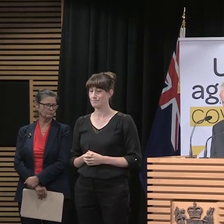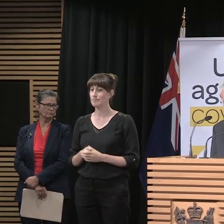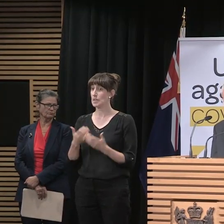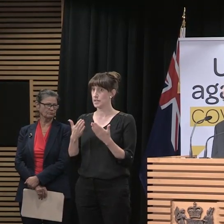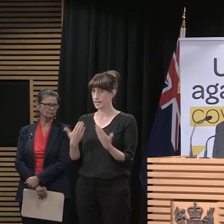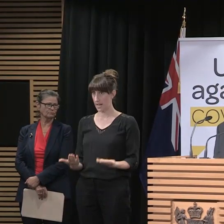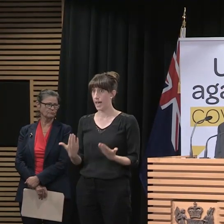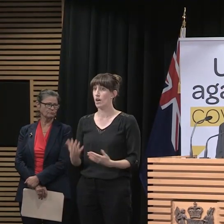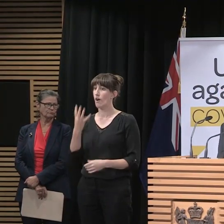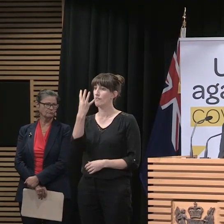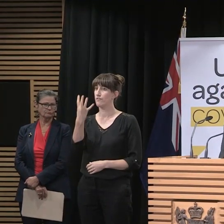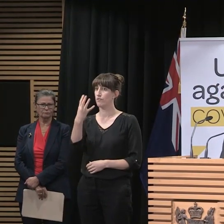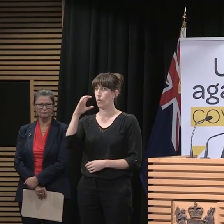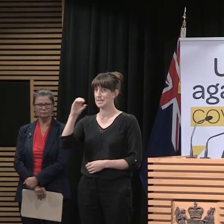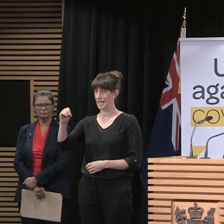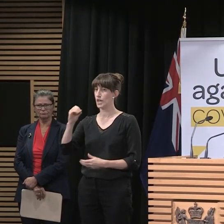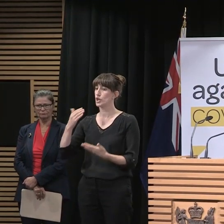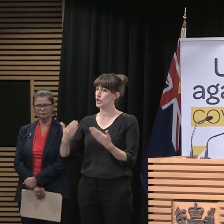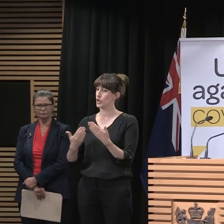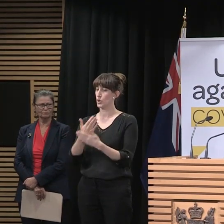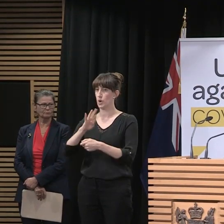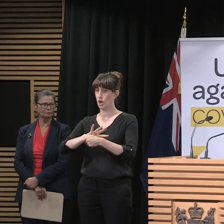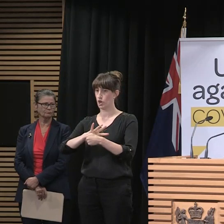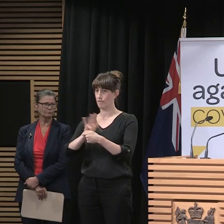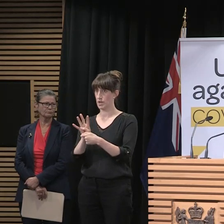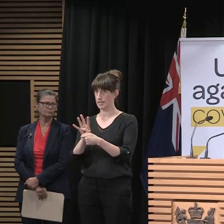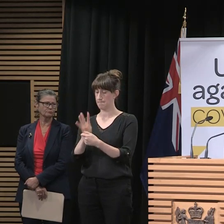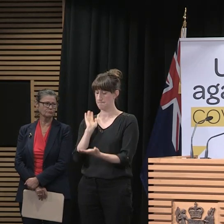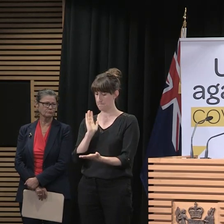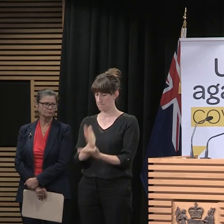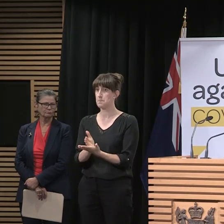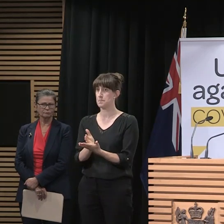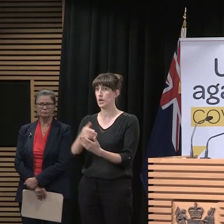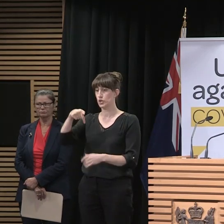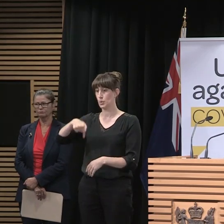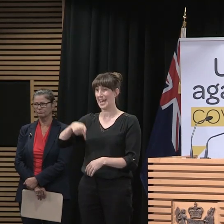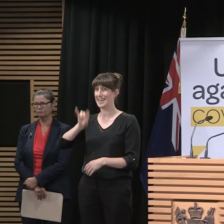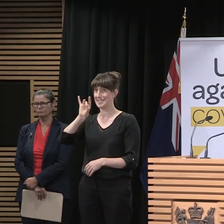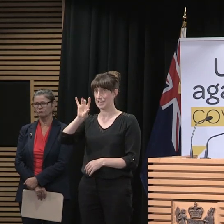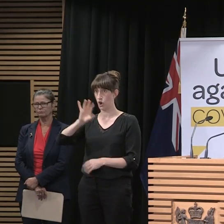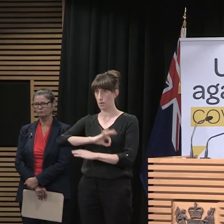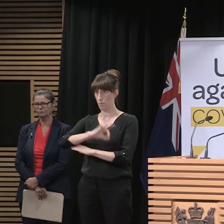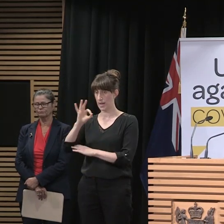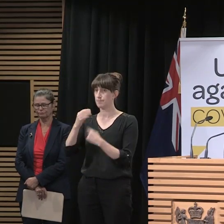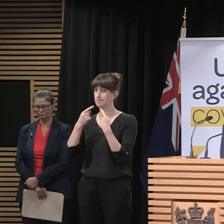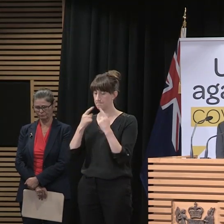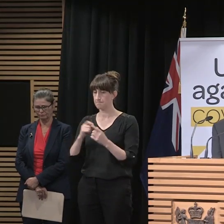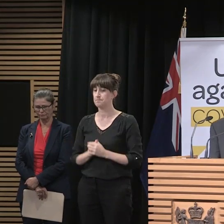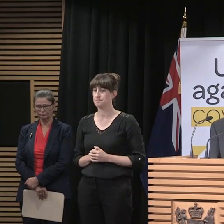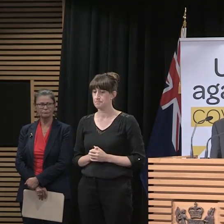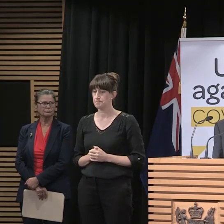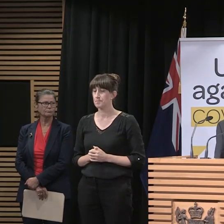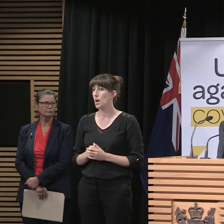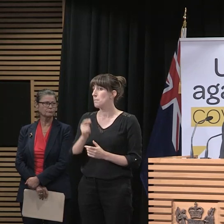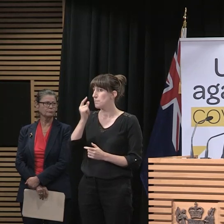confirmed cases of COVID-19 in New Zealand as at 10 o'clock this morning. We also have 3 new